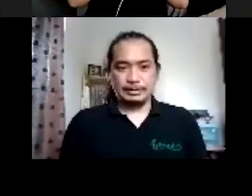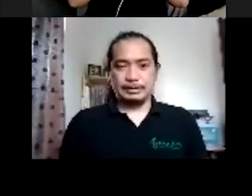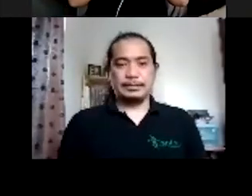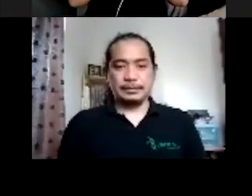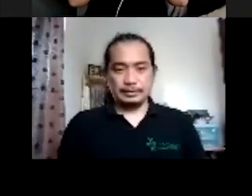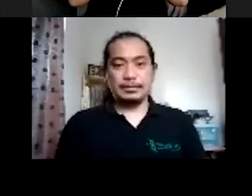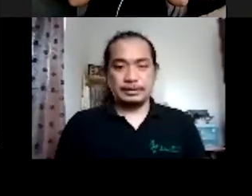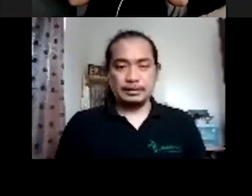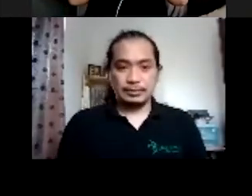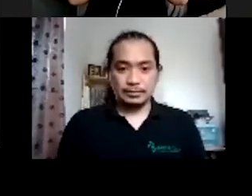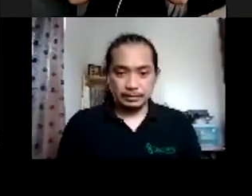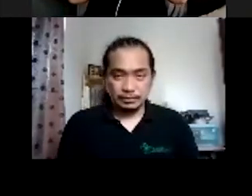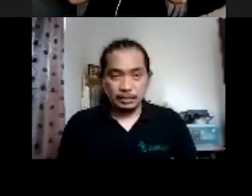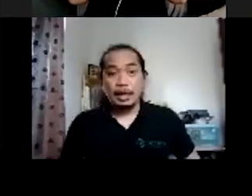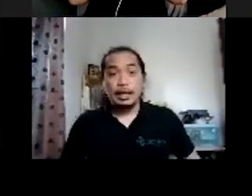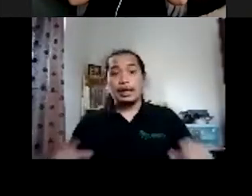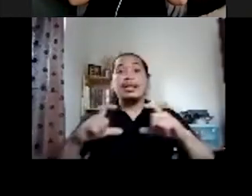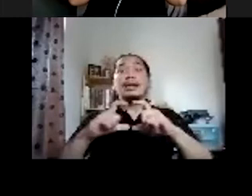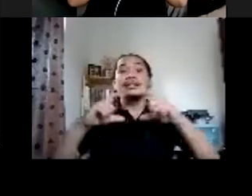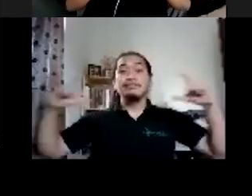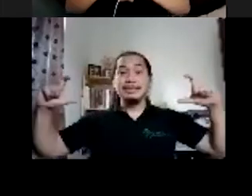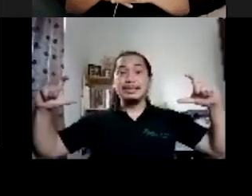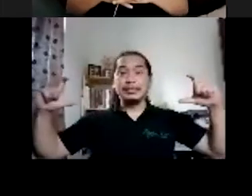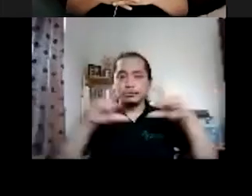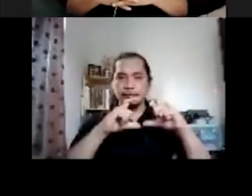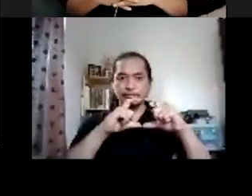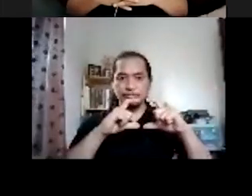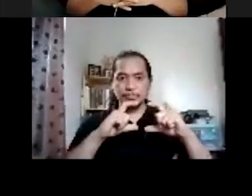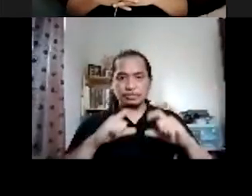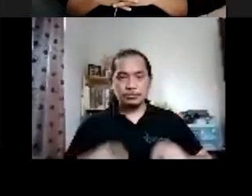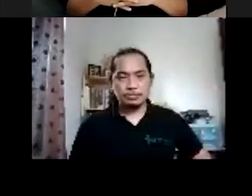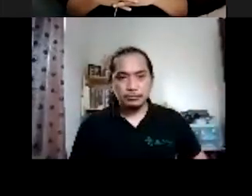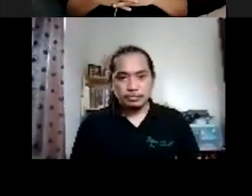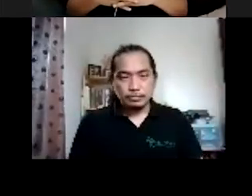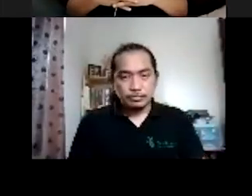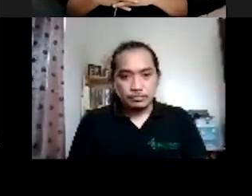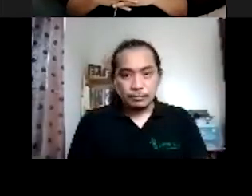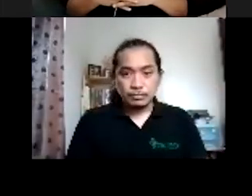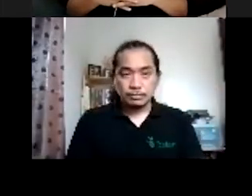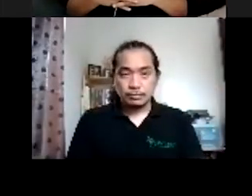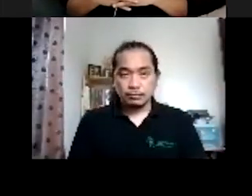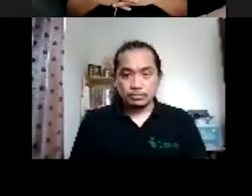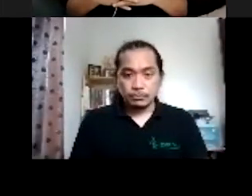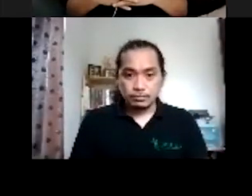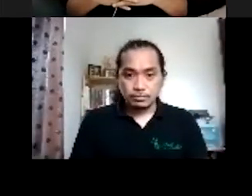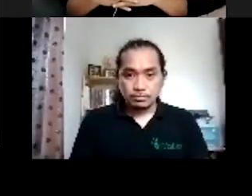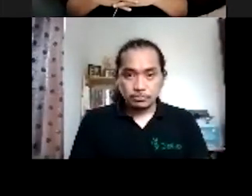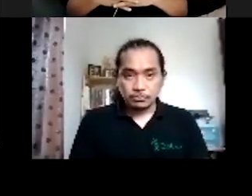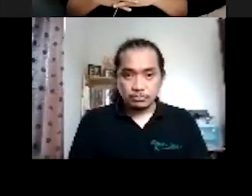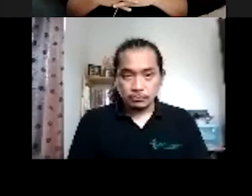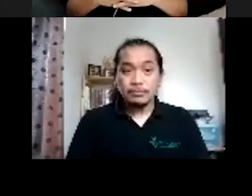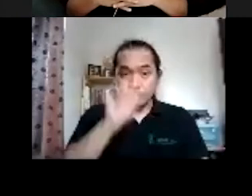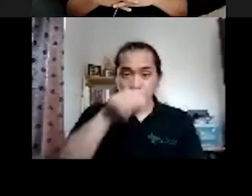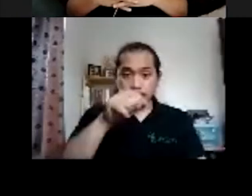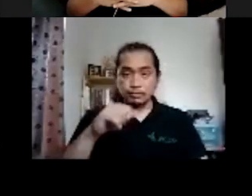Okay, the main, this is Meng. The main is the big one. The embedded is within,